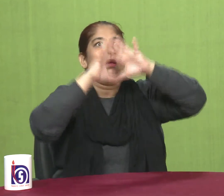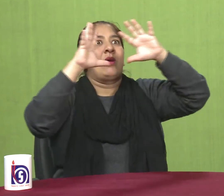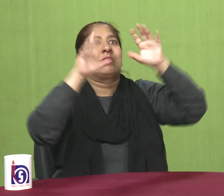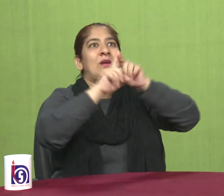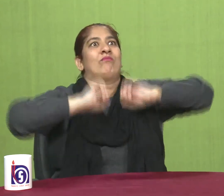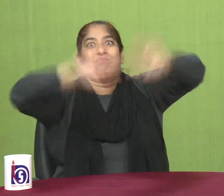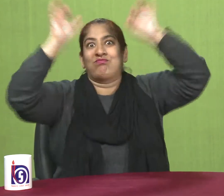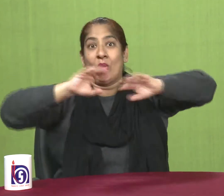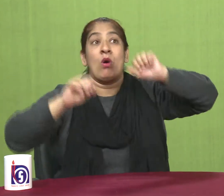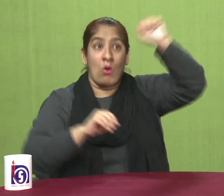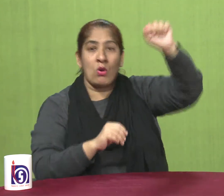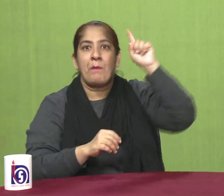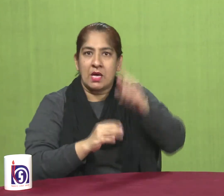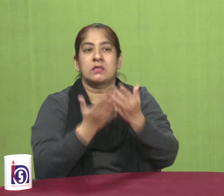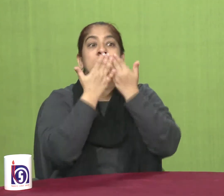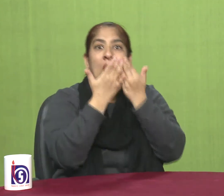study of foreign markets.